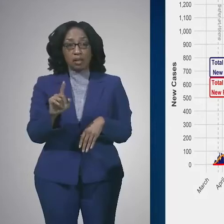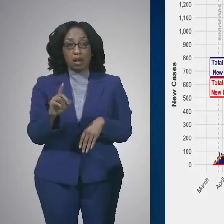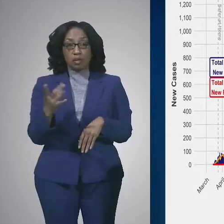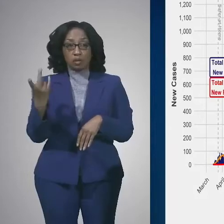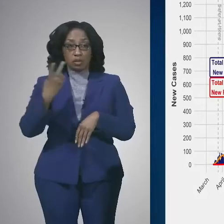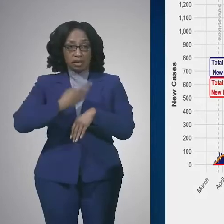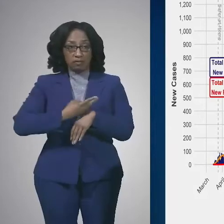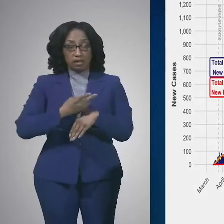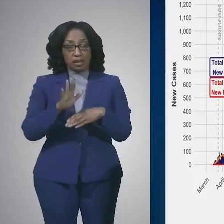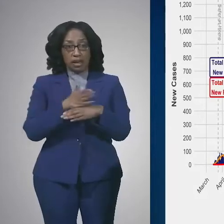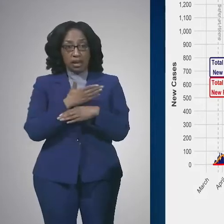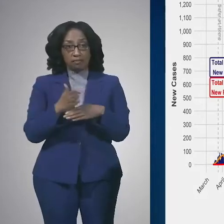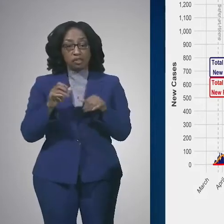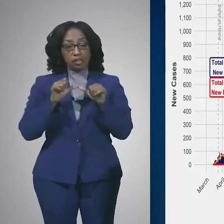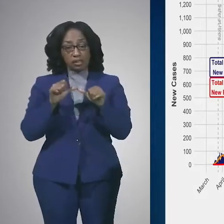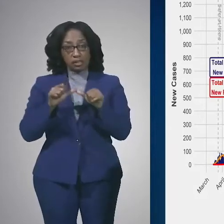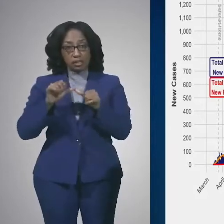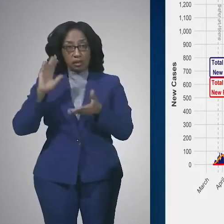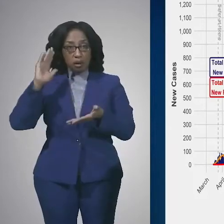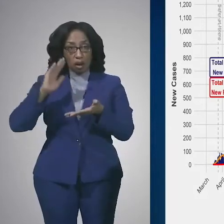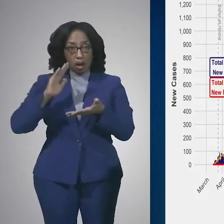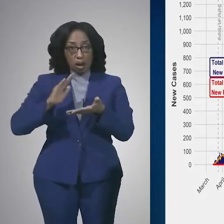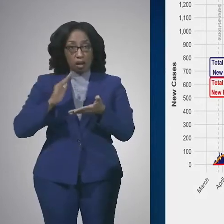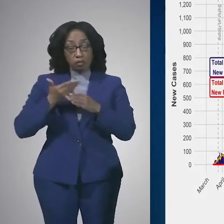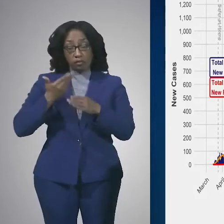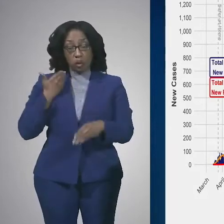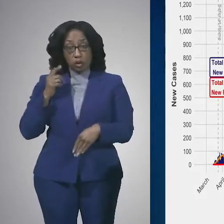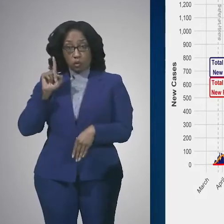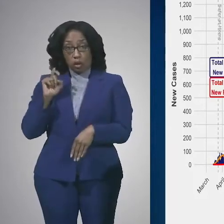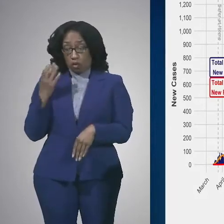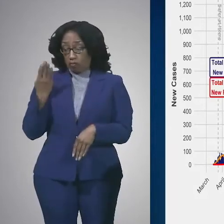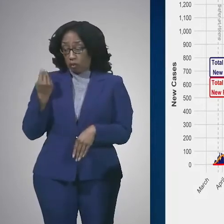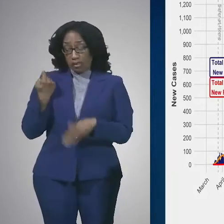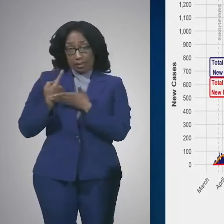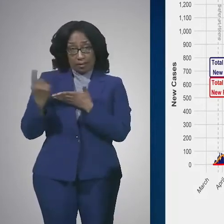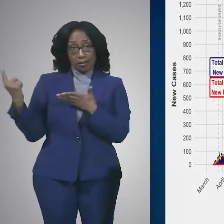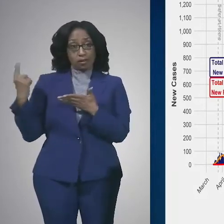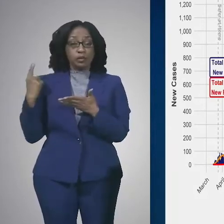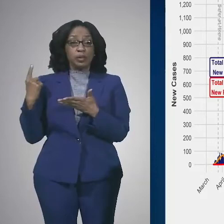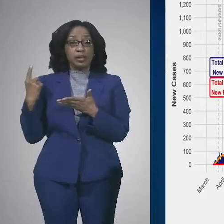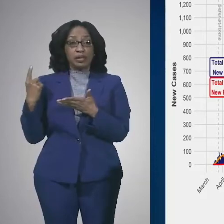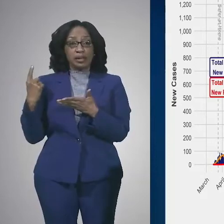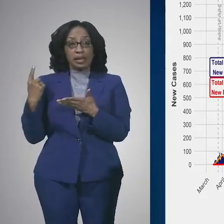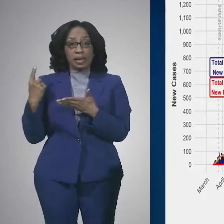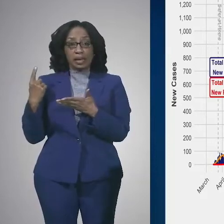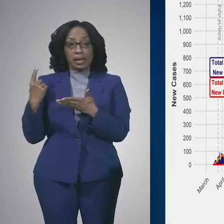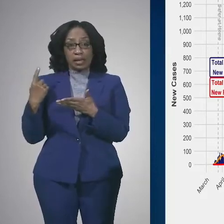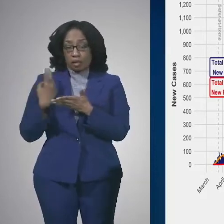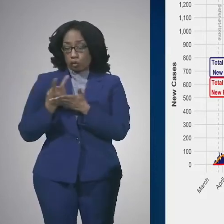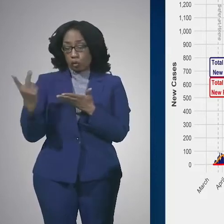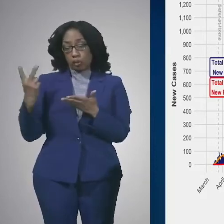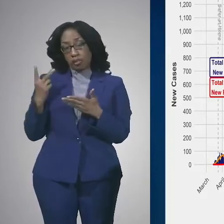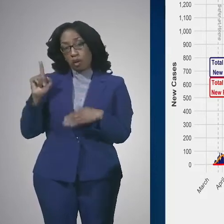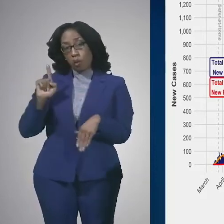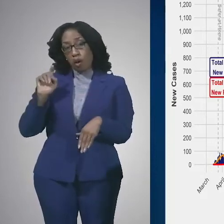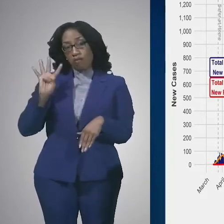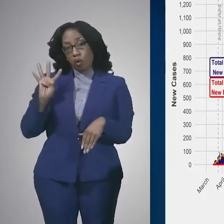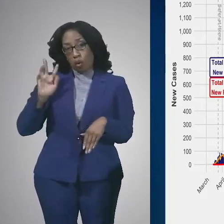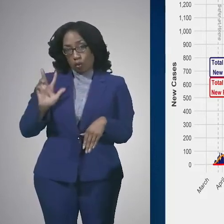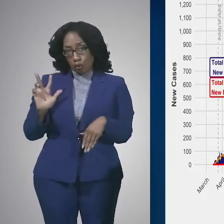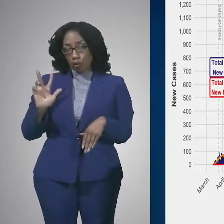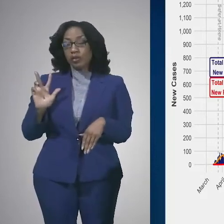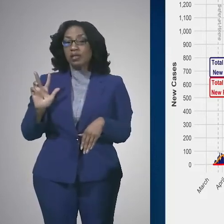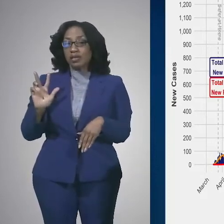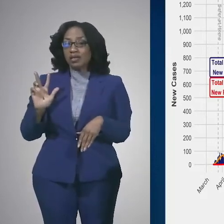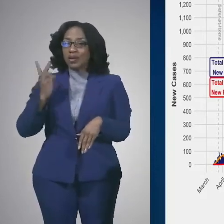also continued a downward trend, down from 114 this time last week and 143 2 weeks ago.